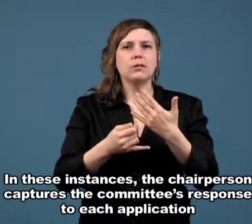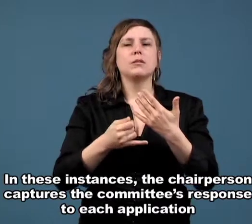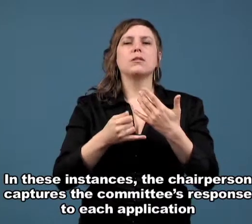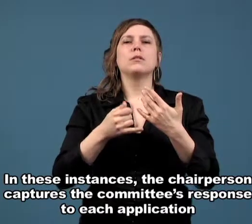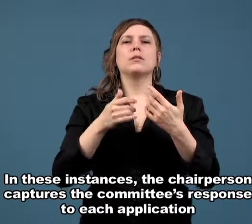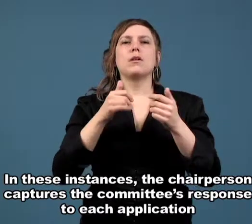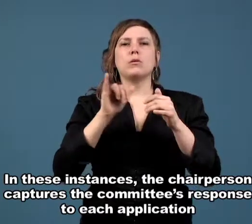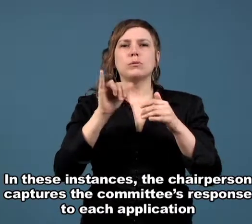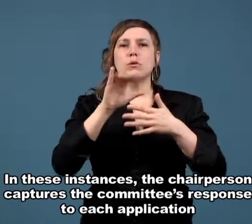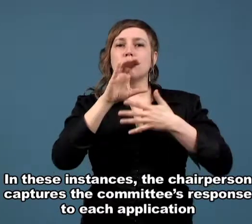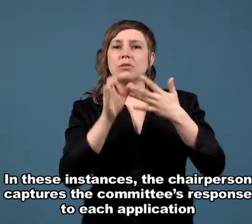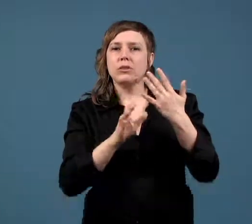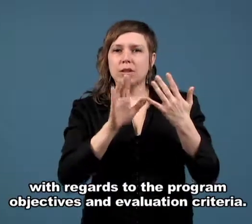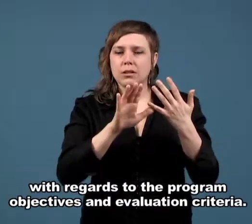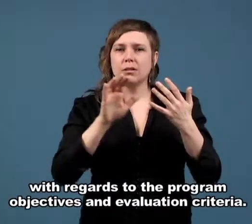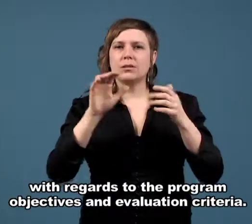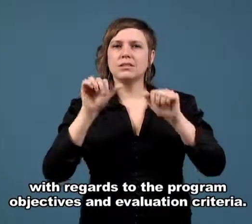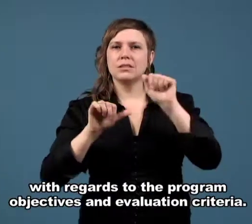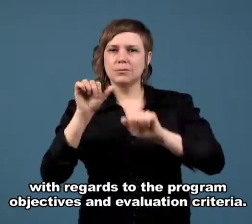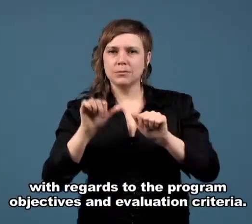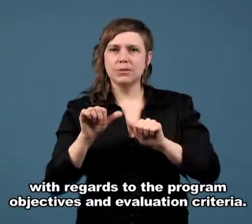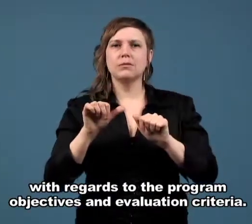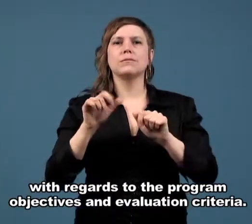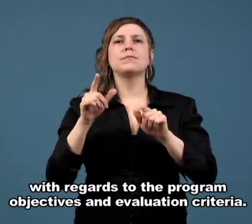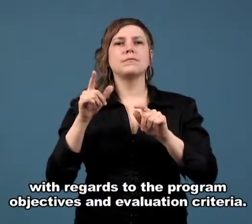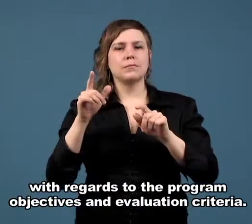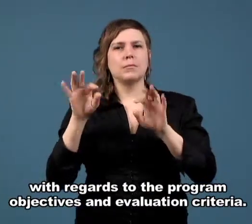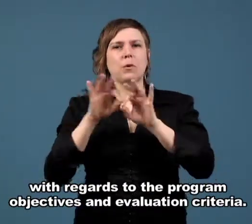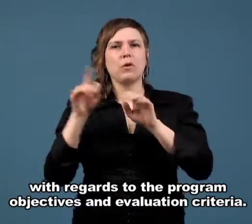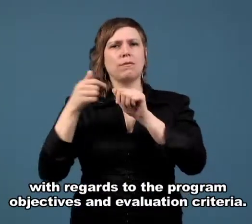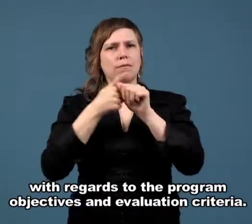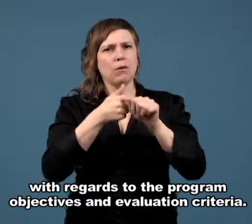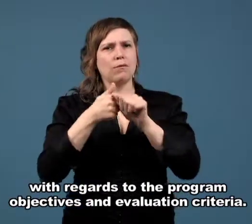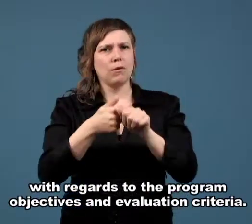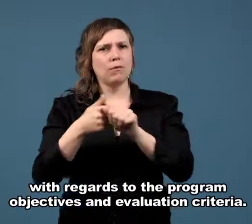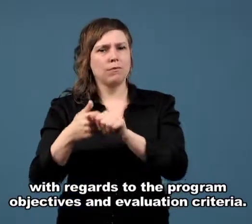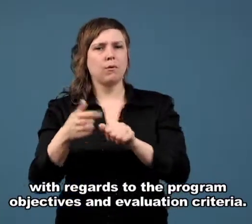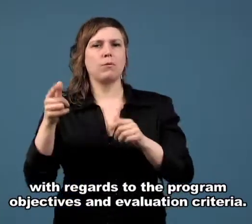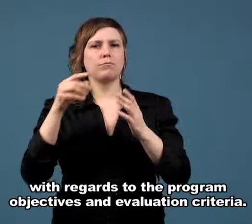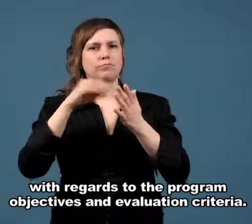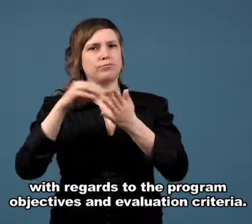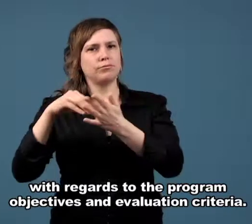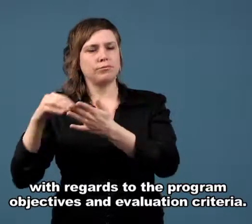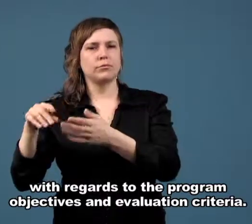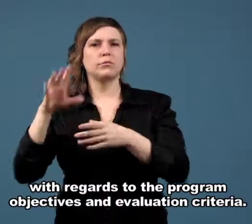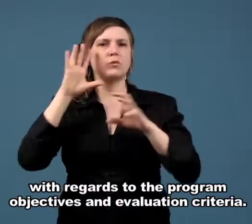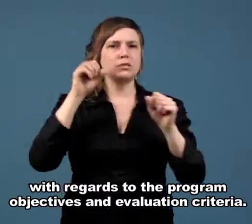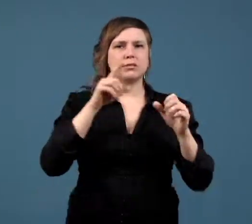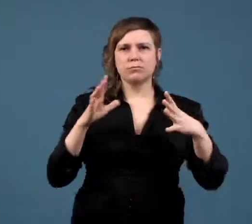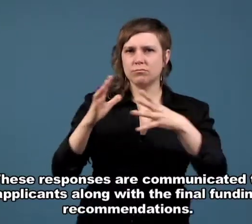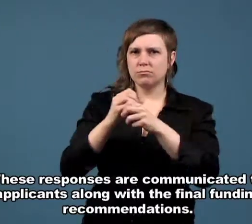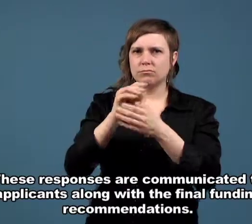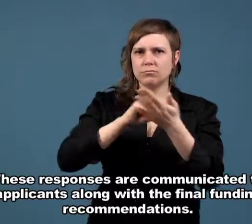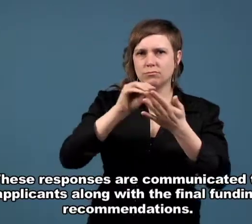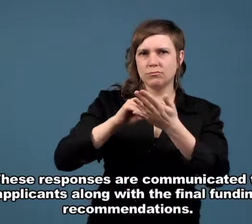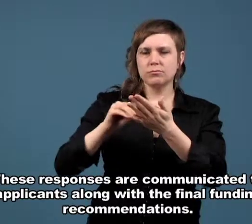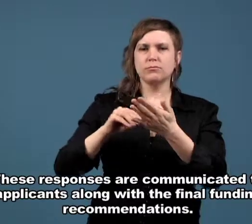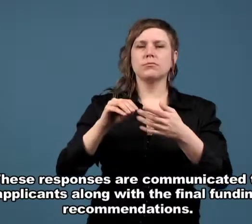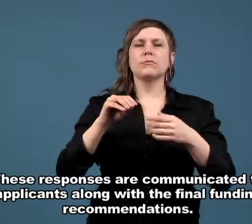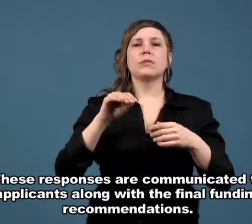each application with regards to the program objectives and evaluation criteria. These responses are